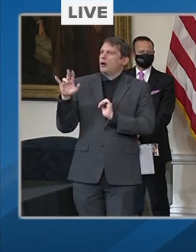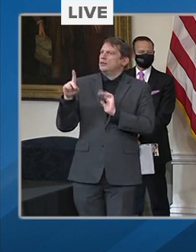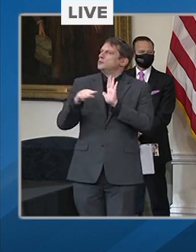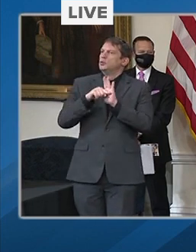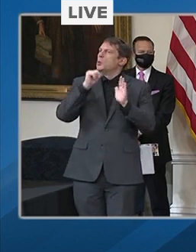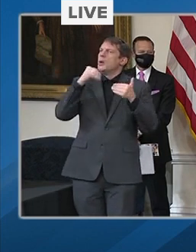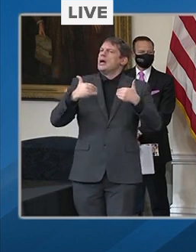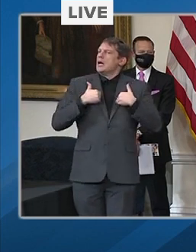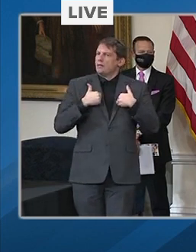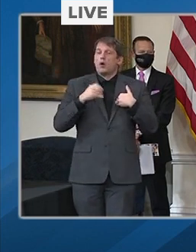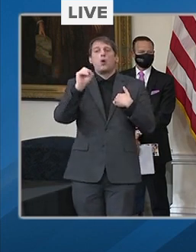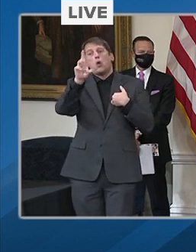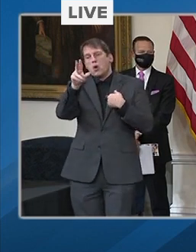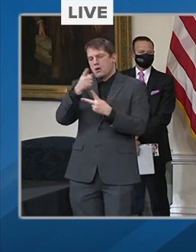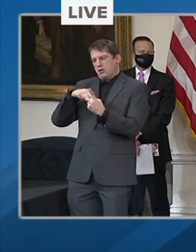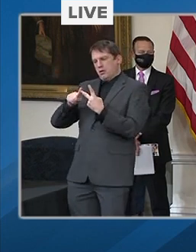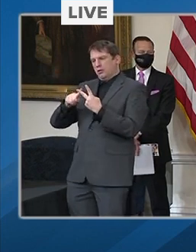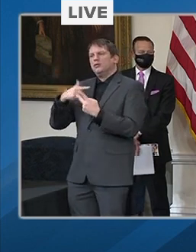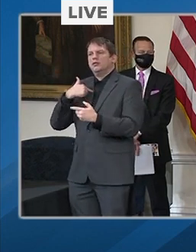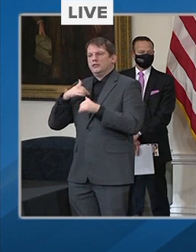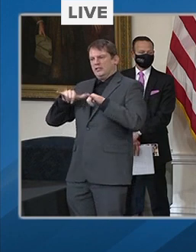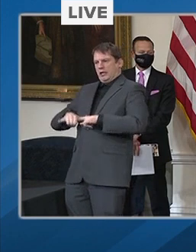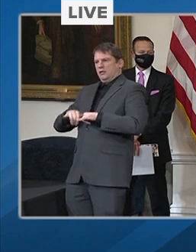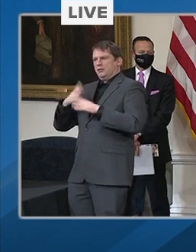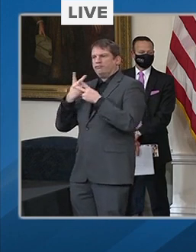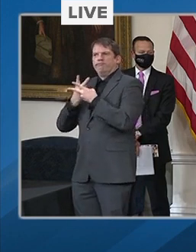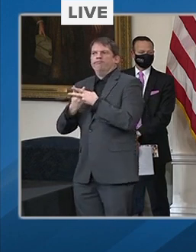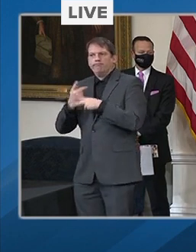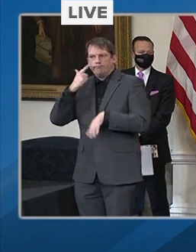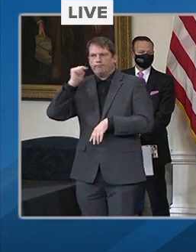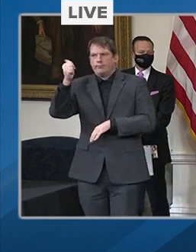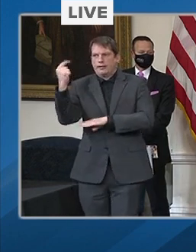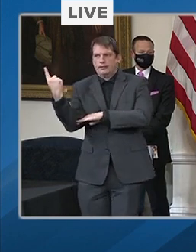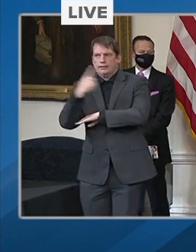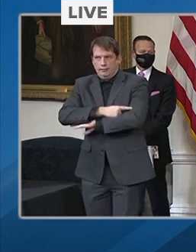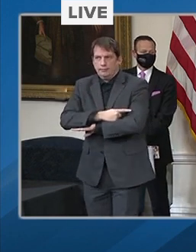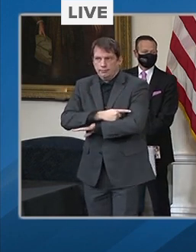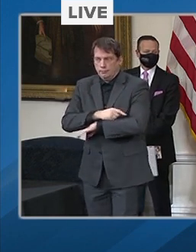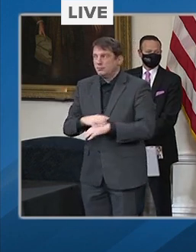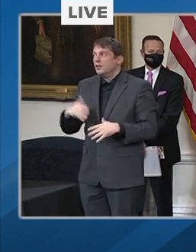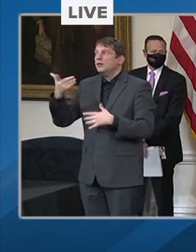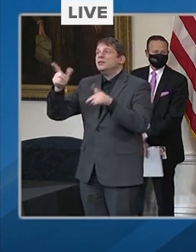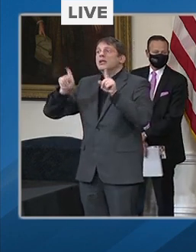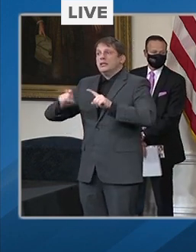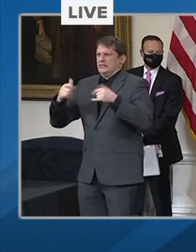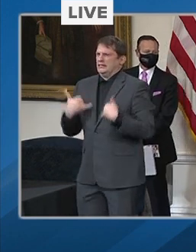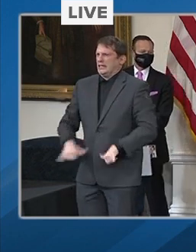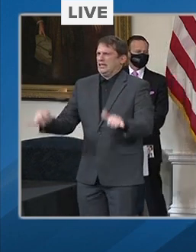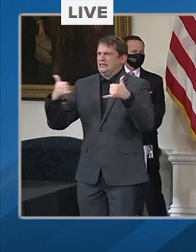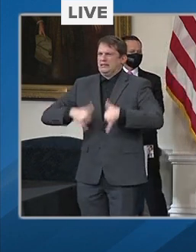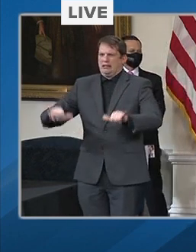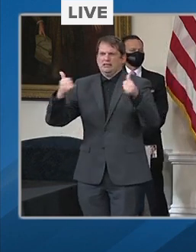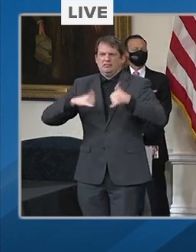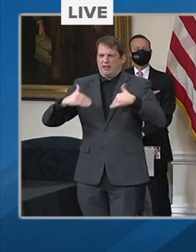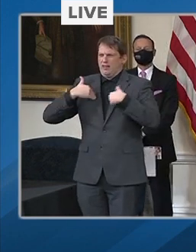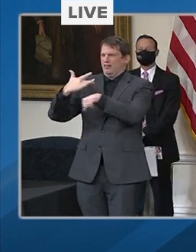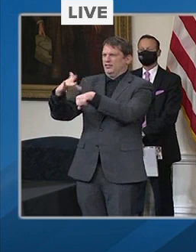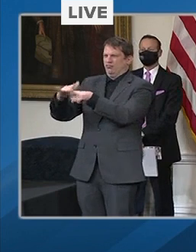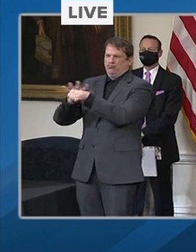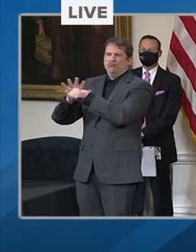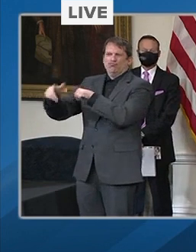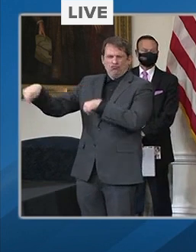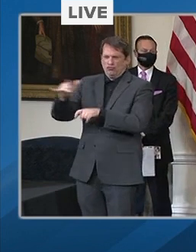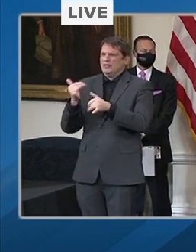days. With testing so widely available to anyone throughout Maryland, this is easier than ever